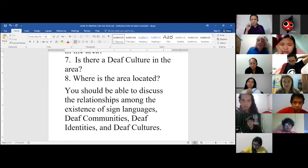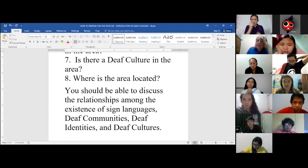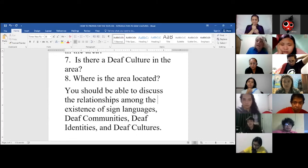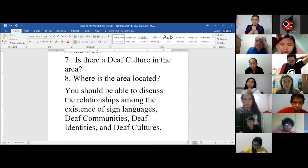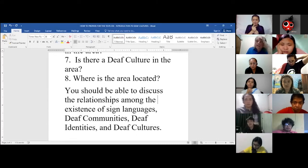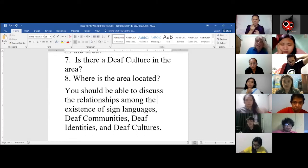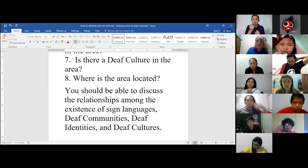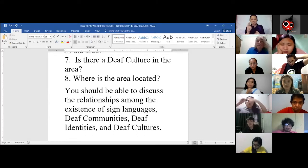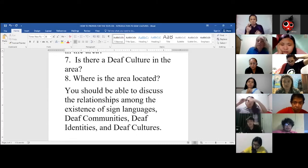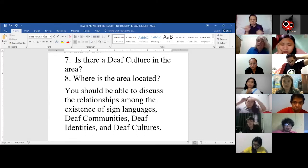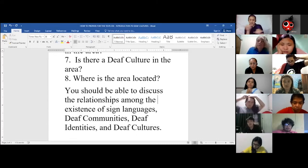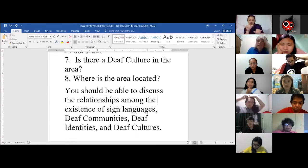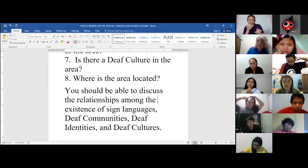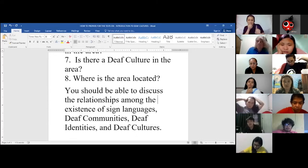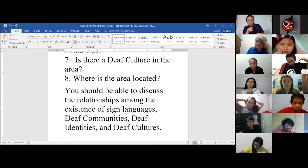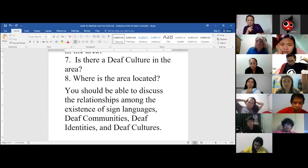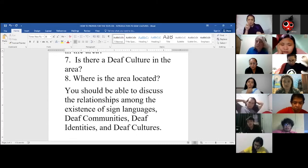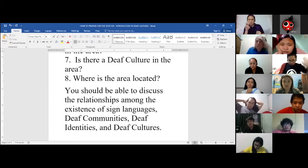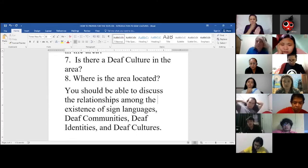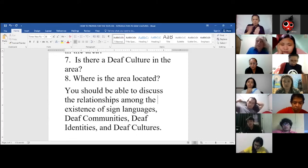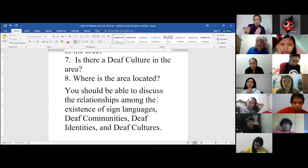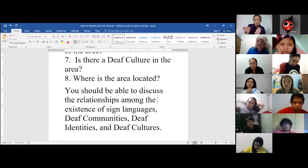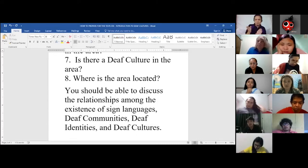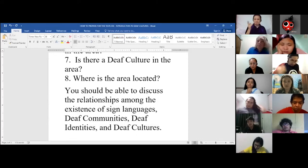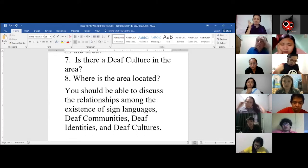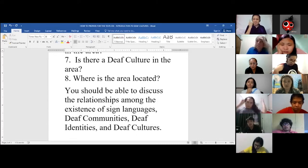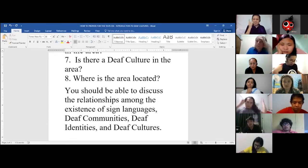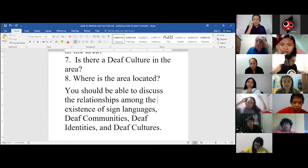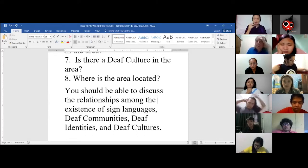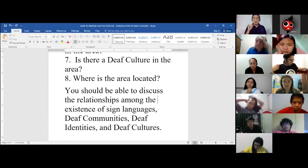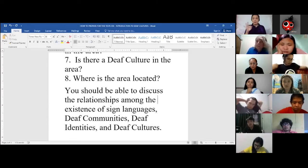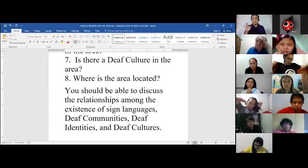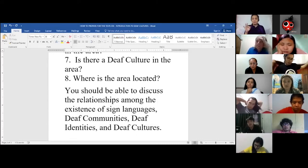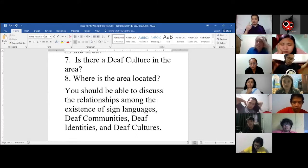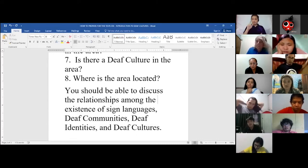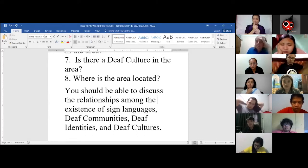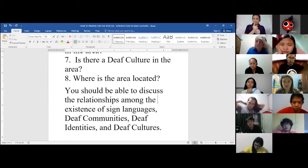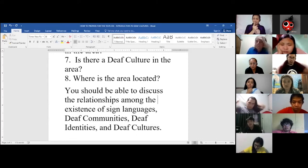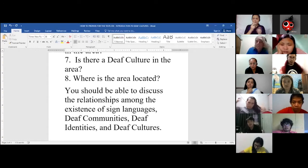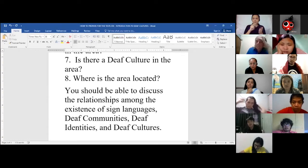And if you do, then you shouldn't have any problem with the test.